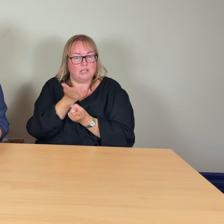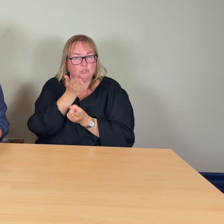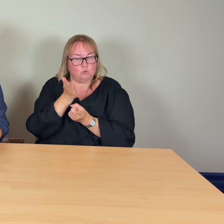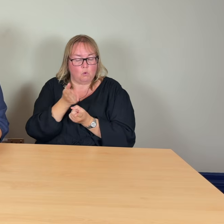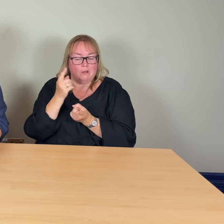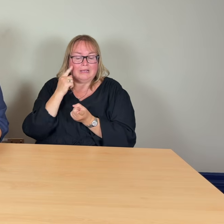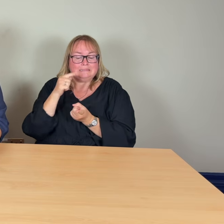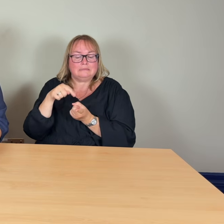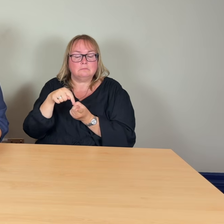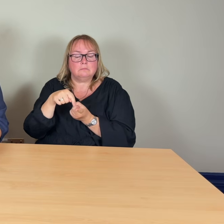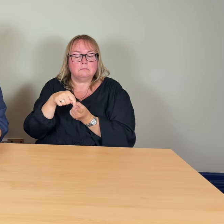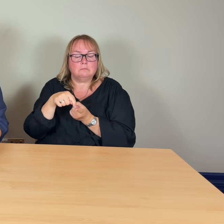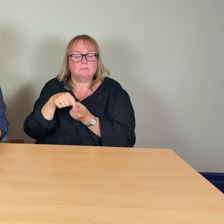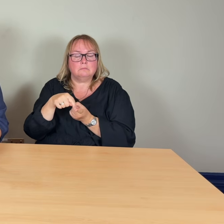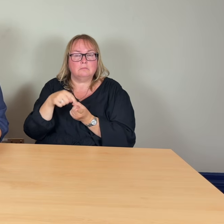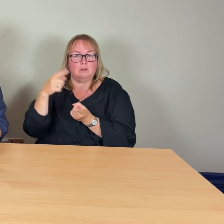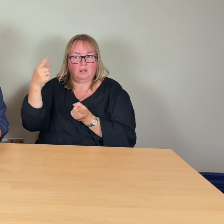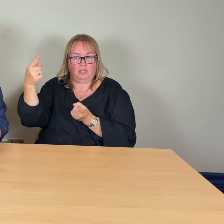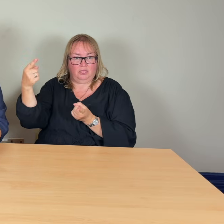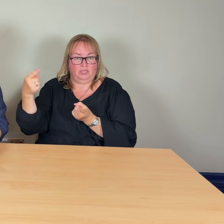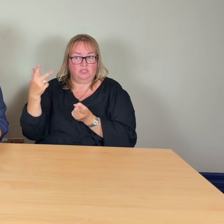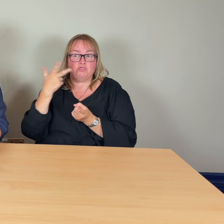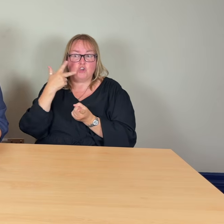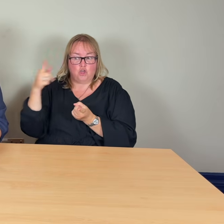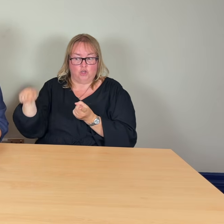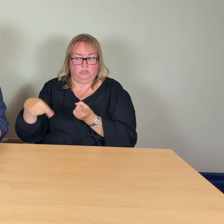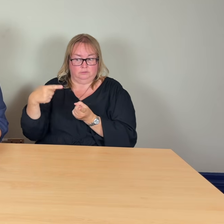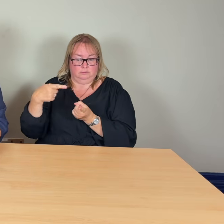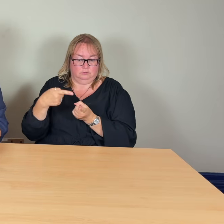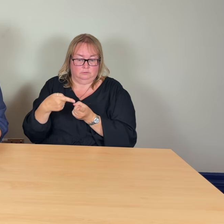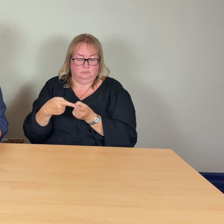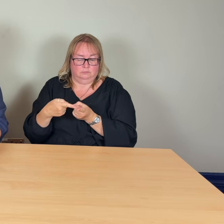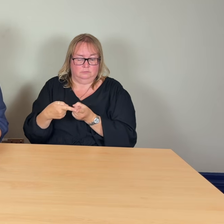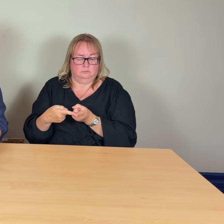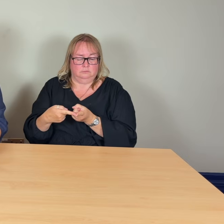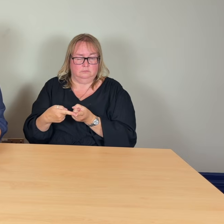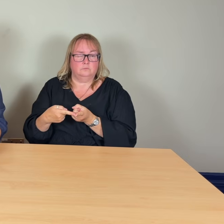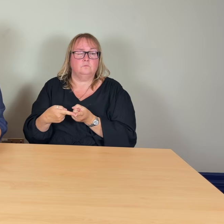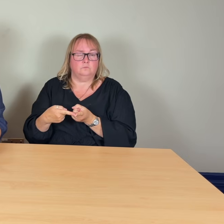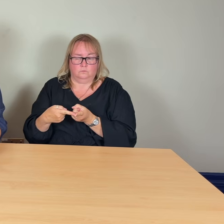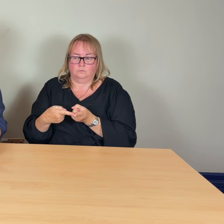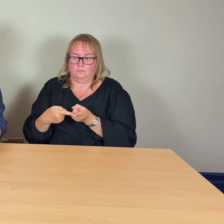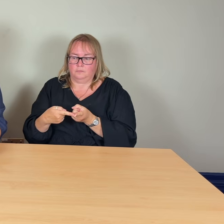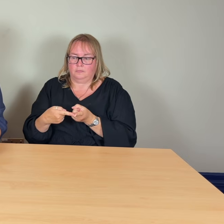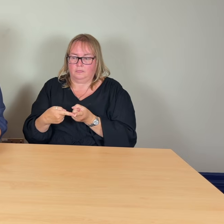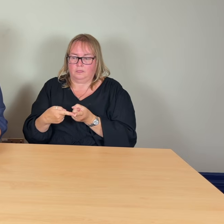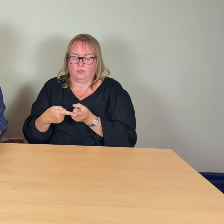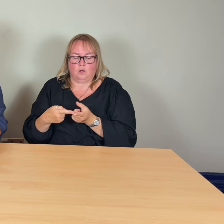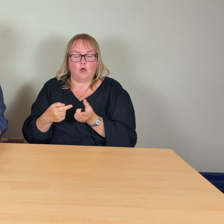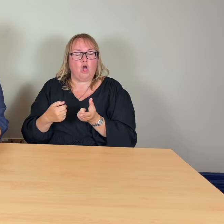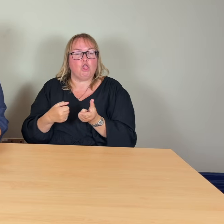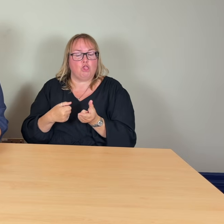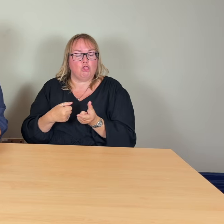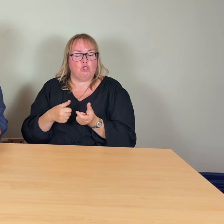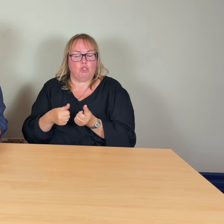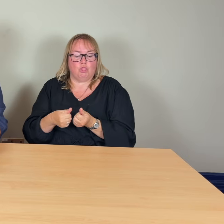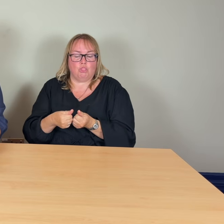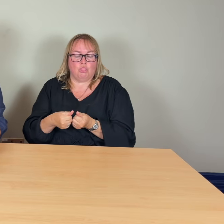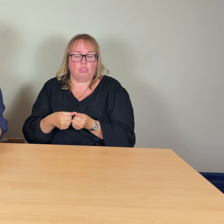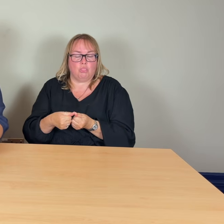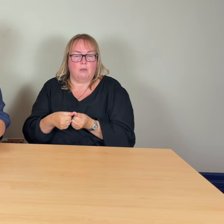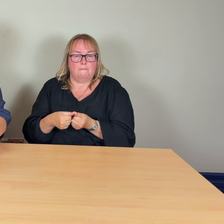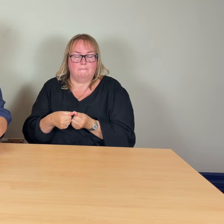of the stick. Place the third stick on, right on the end, using your thumbs to squeeze it